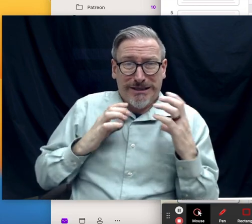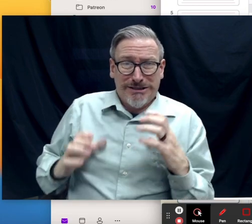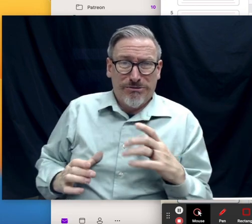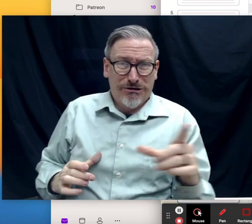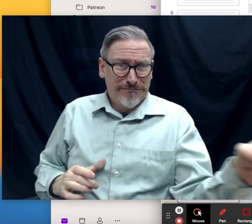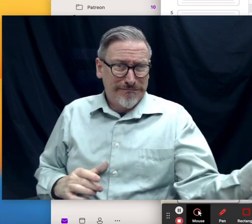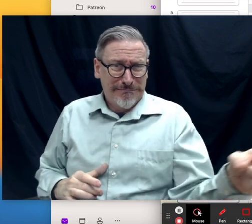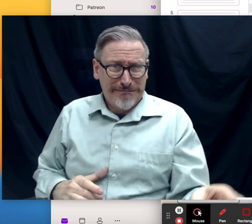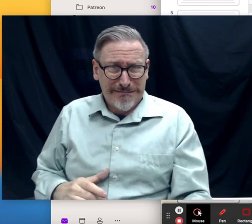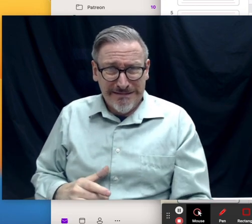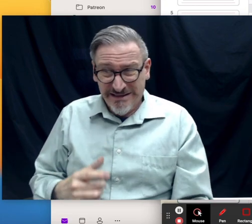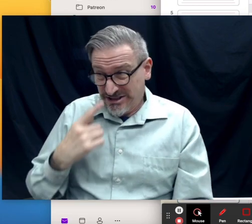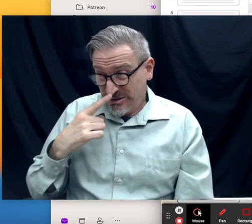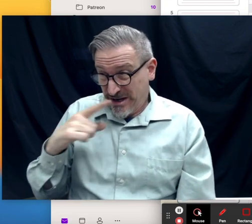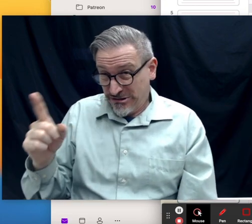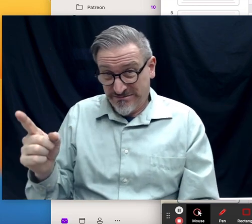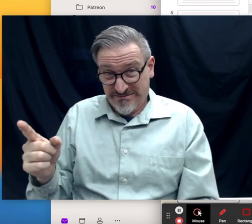customer.